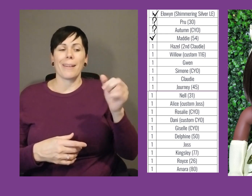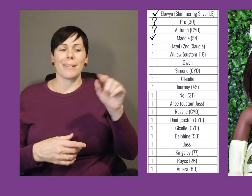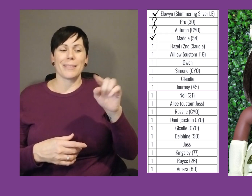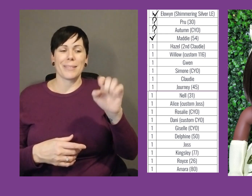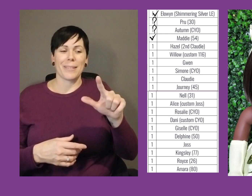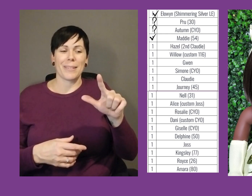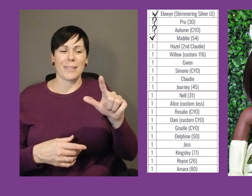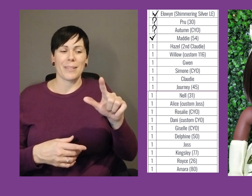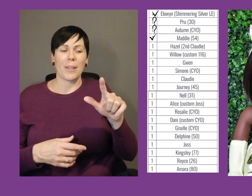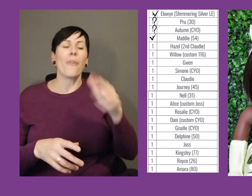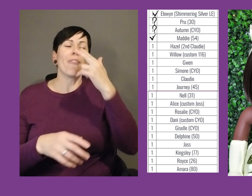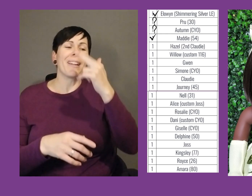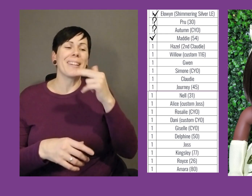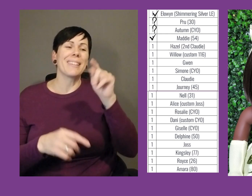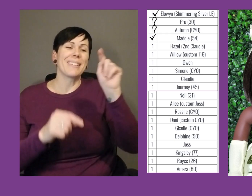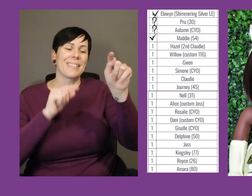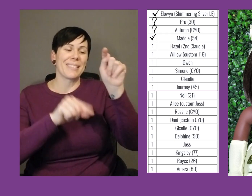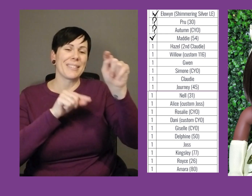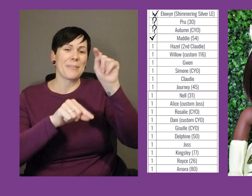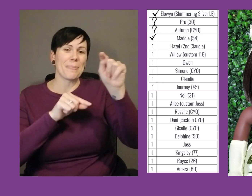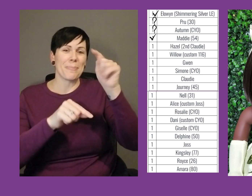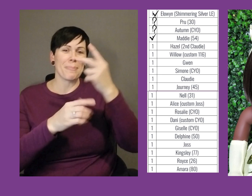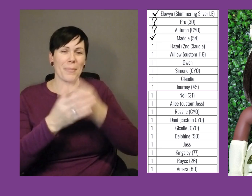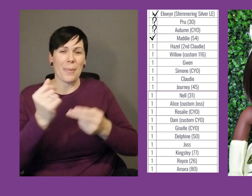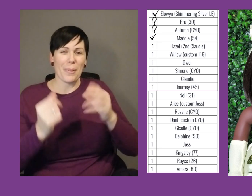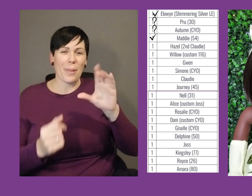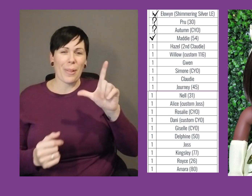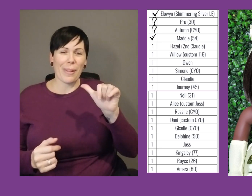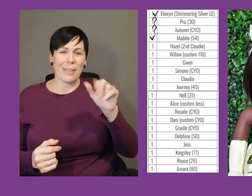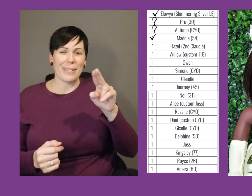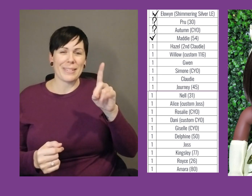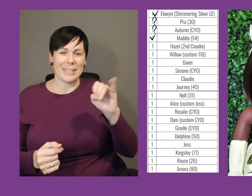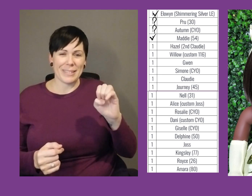Claudie and Hazel are on there. Well, yes, because I freaking love the Claudie mold, and Claudie is gorgeous.